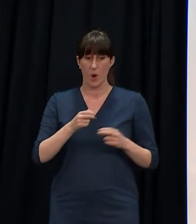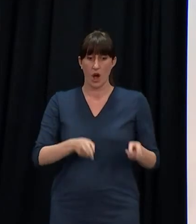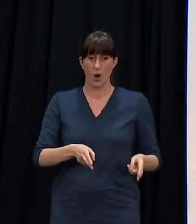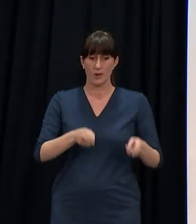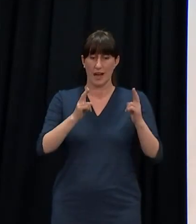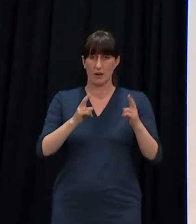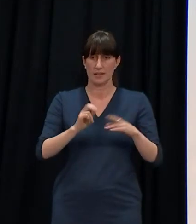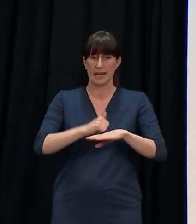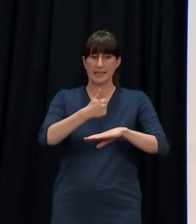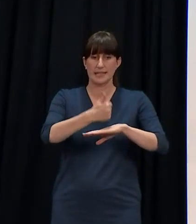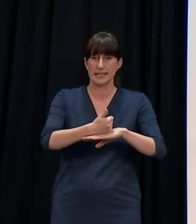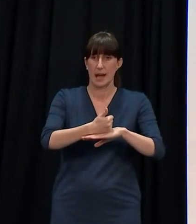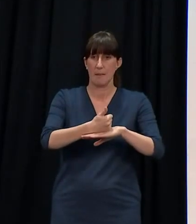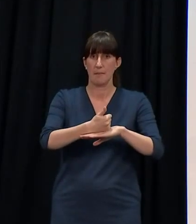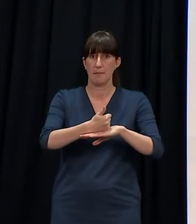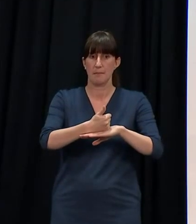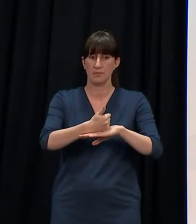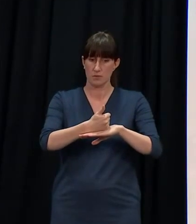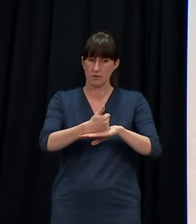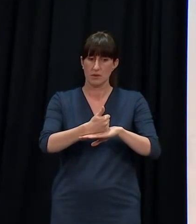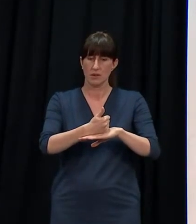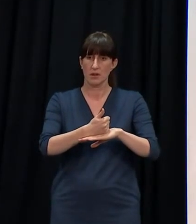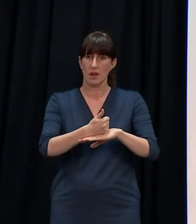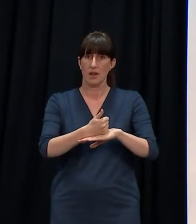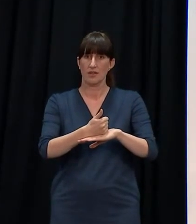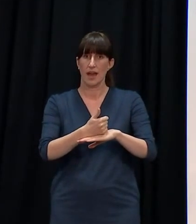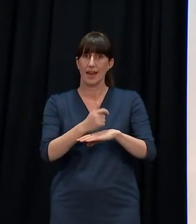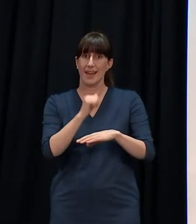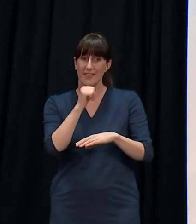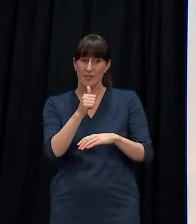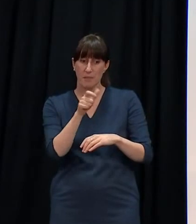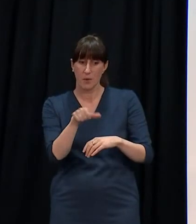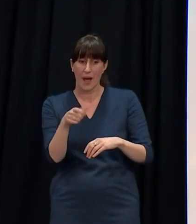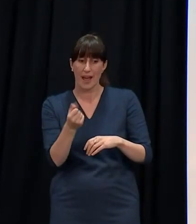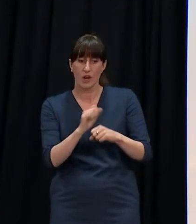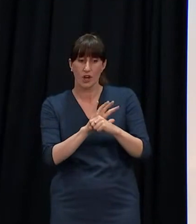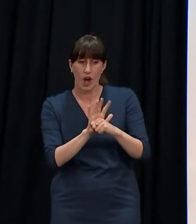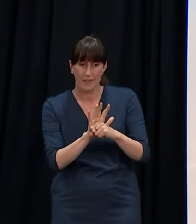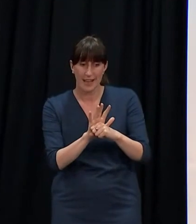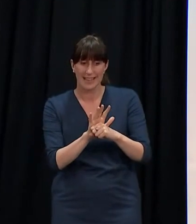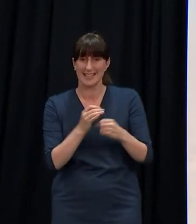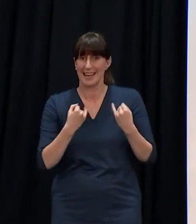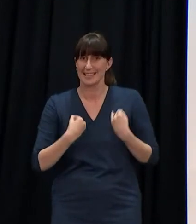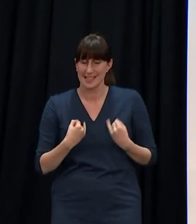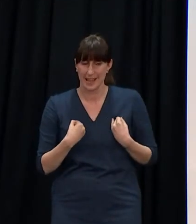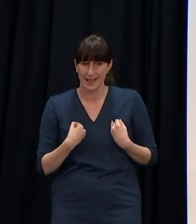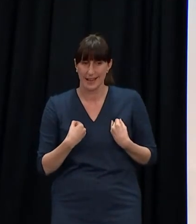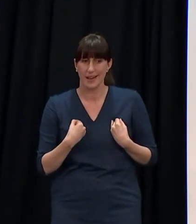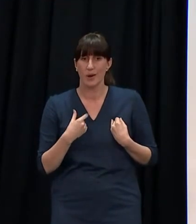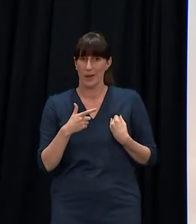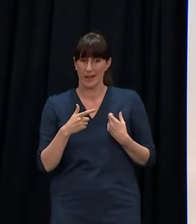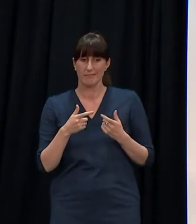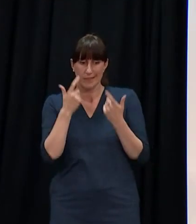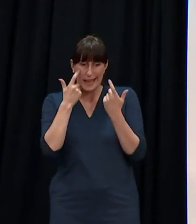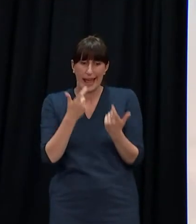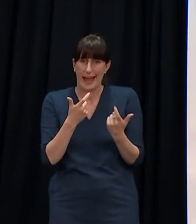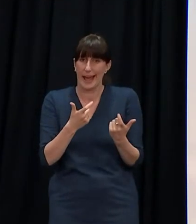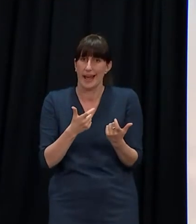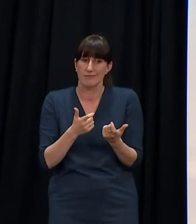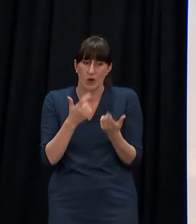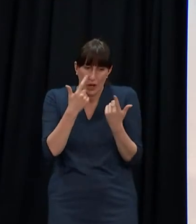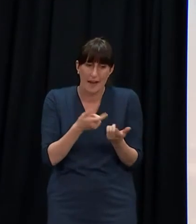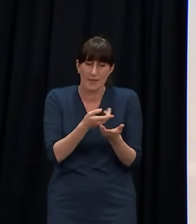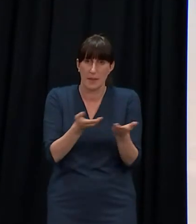in this particular instance, are set up to deal with people who have COVID-19 and who are therefore exhibiting symptoms of COVID-19. The threshold